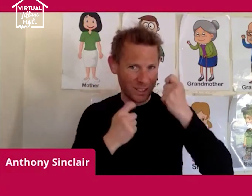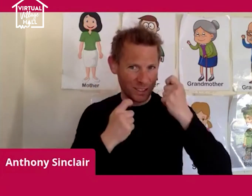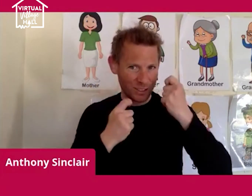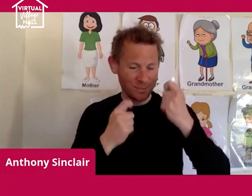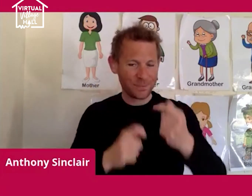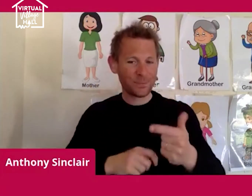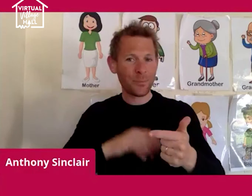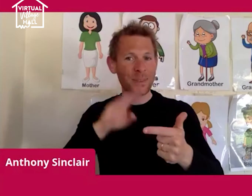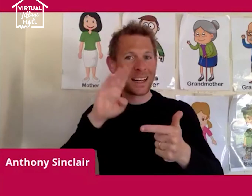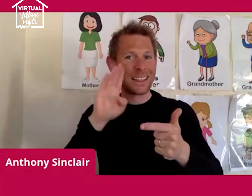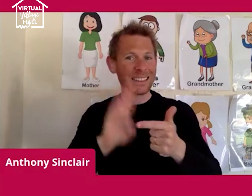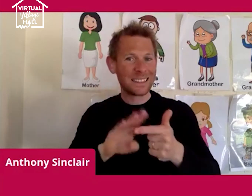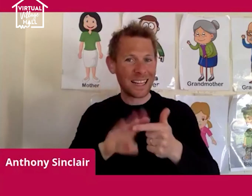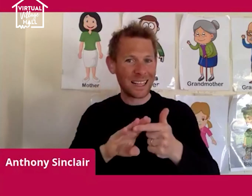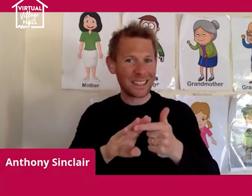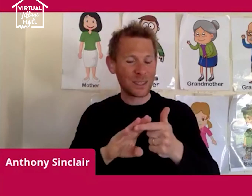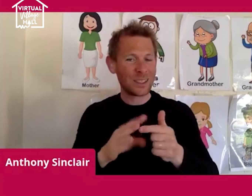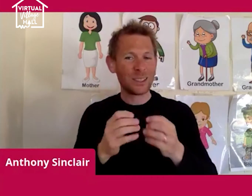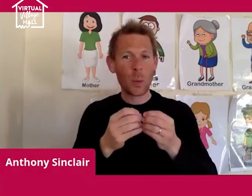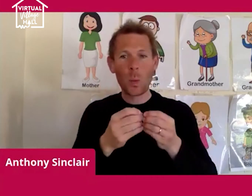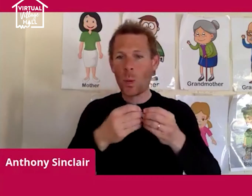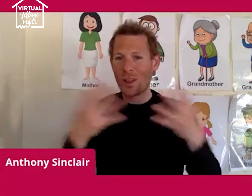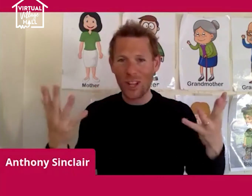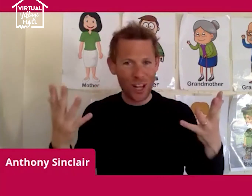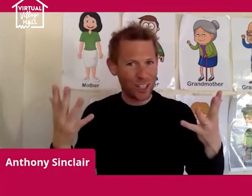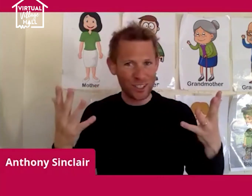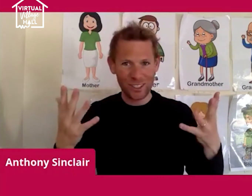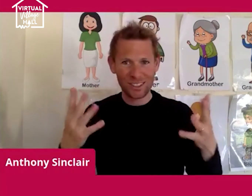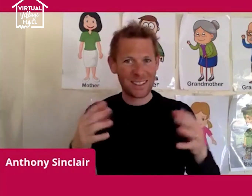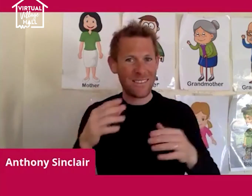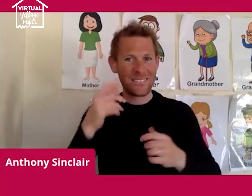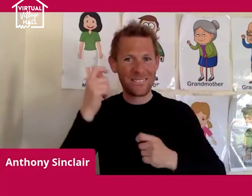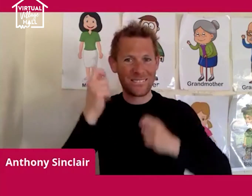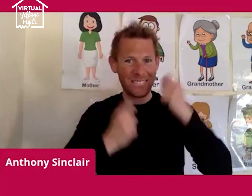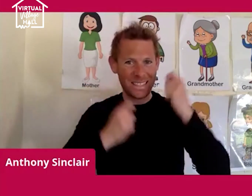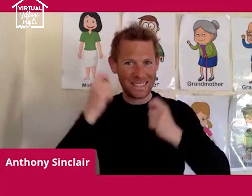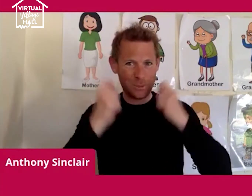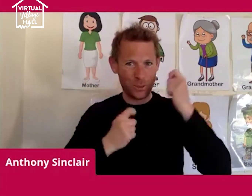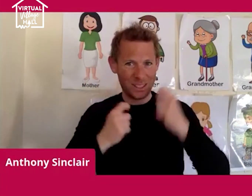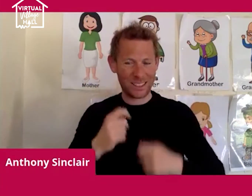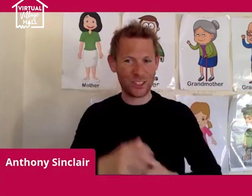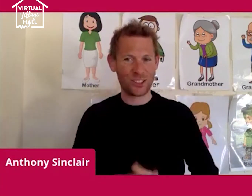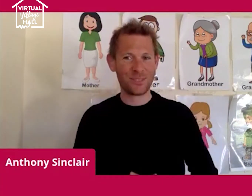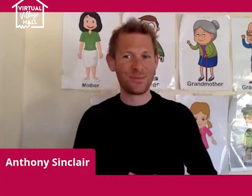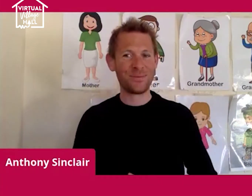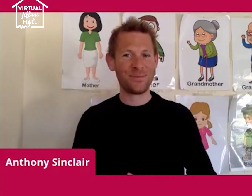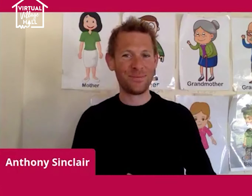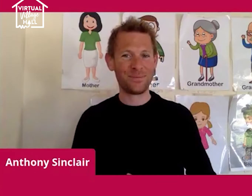First with facial expressions, then without facial expressions.